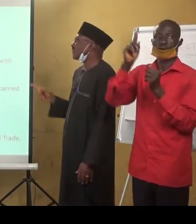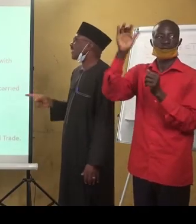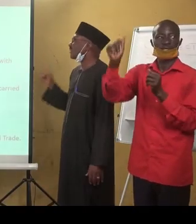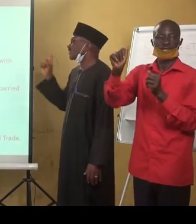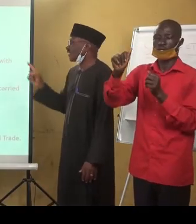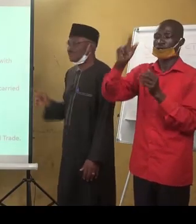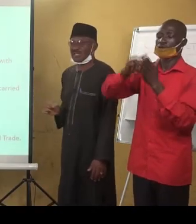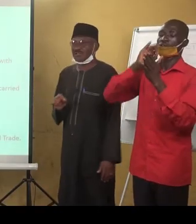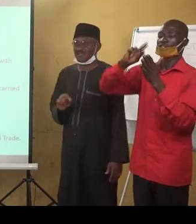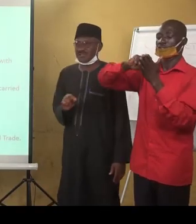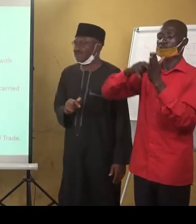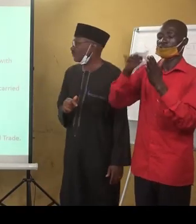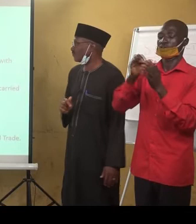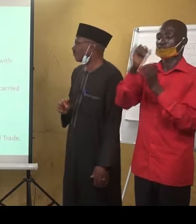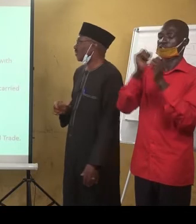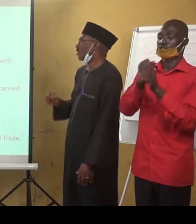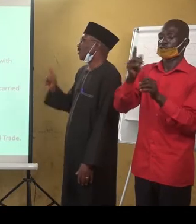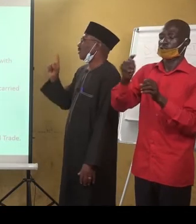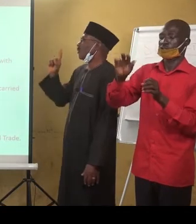1A, define international trade.